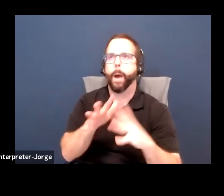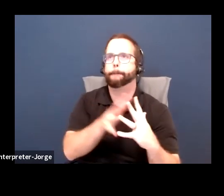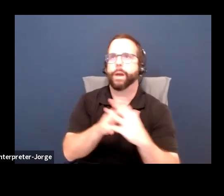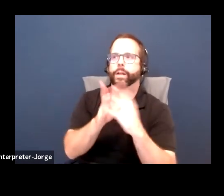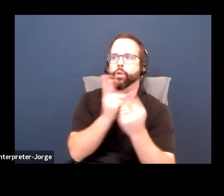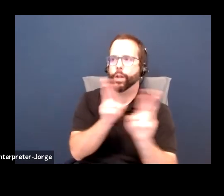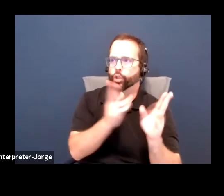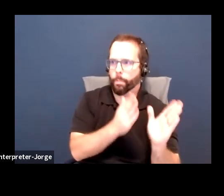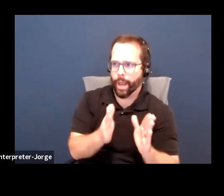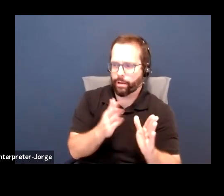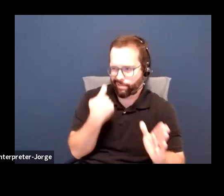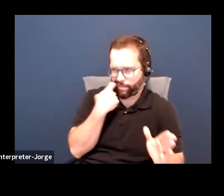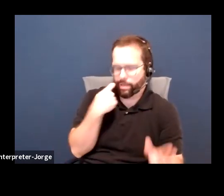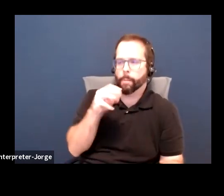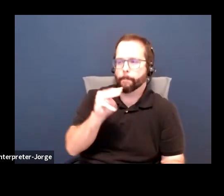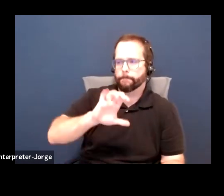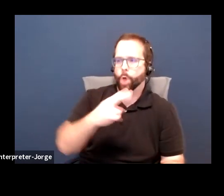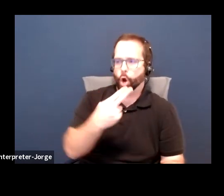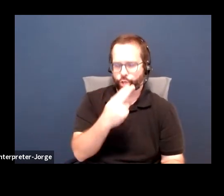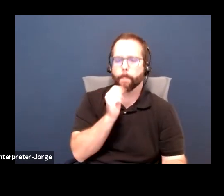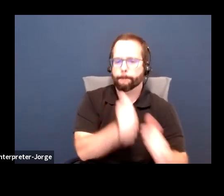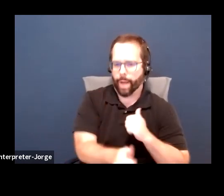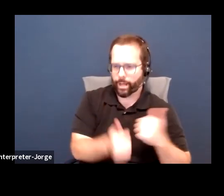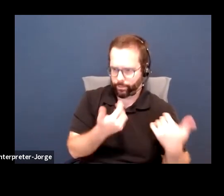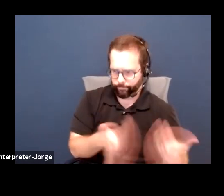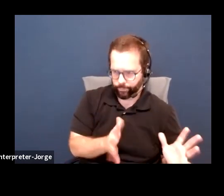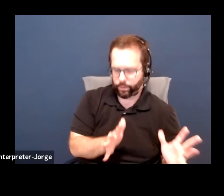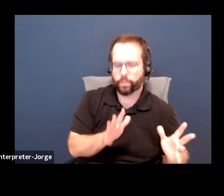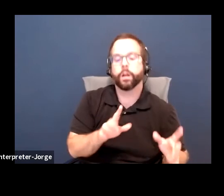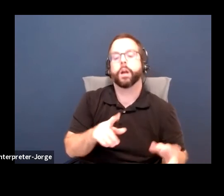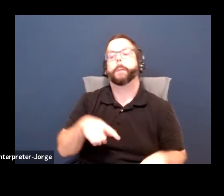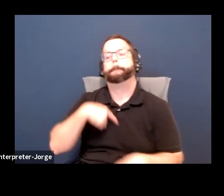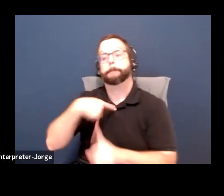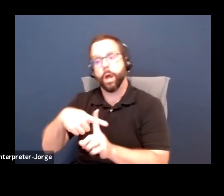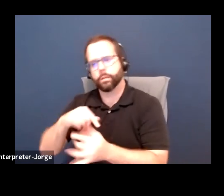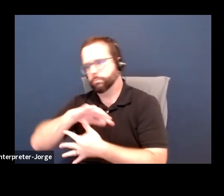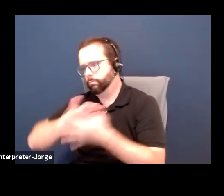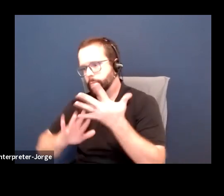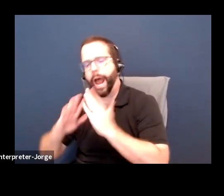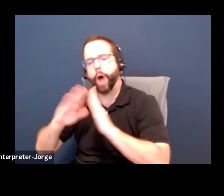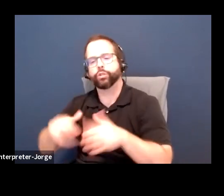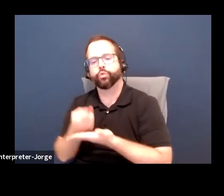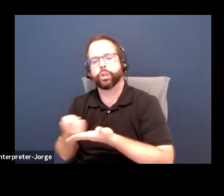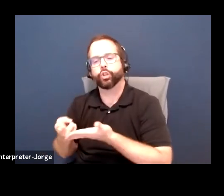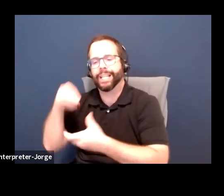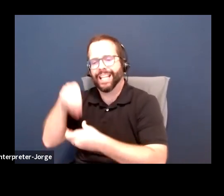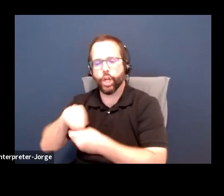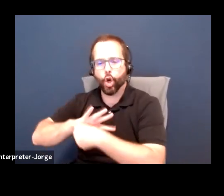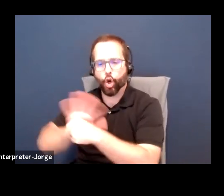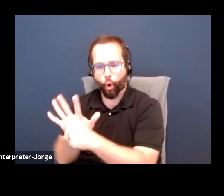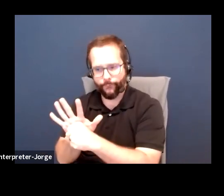as well as a number of housing resources that were in some of the COVID